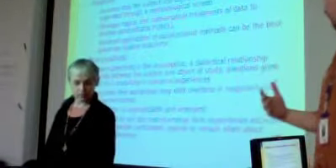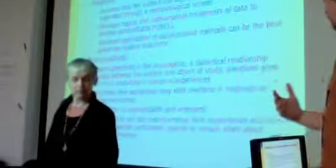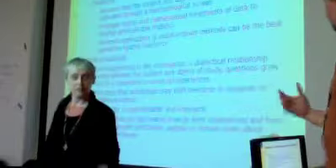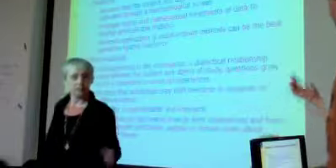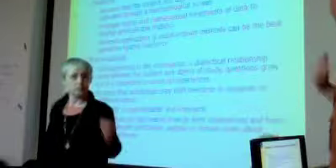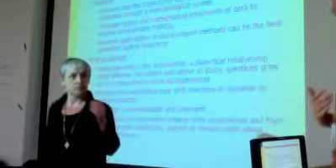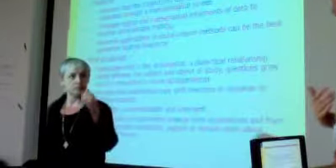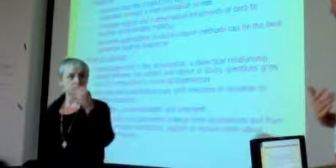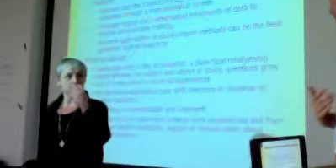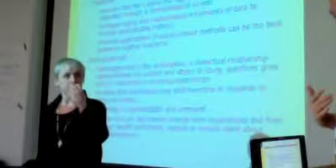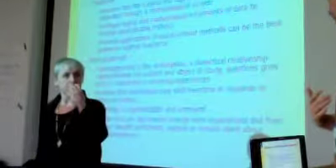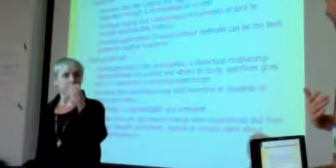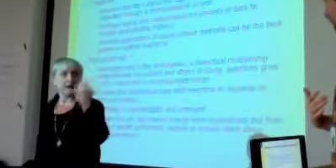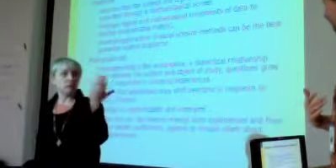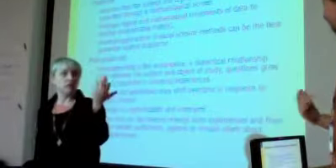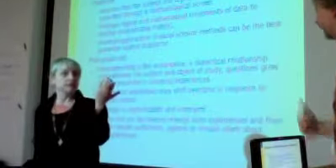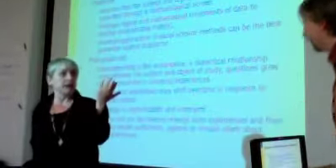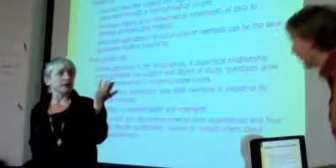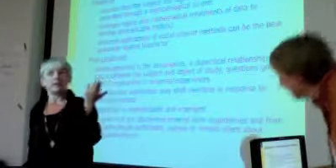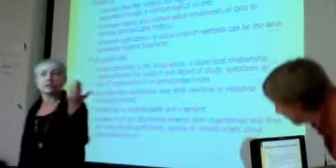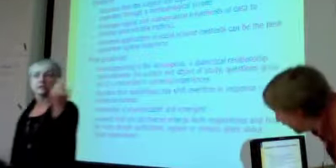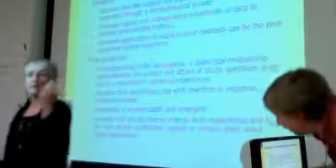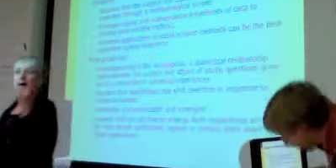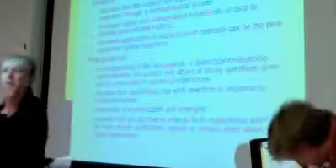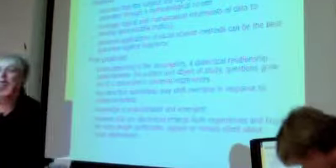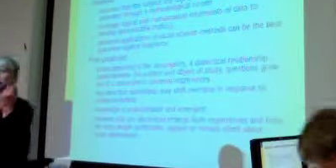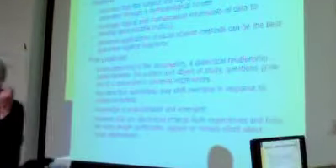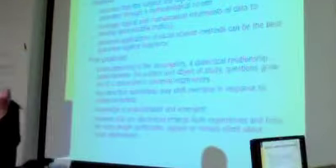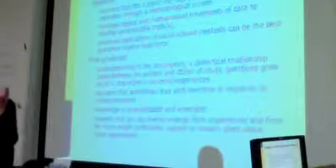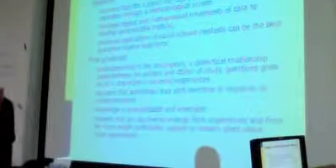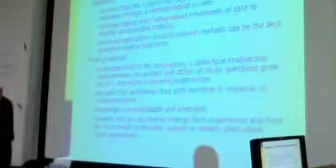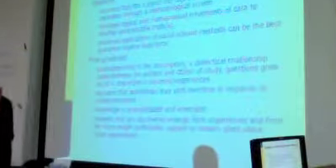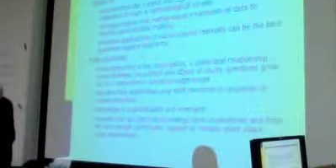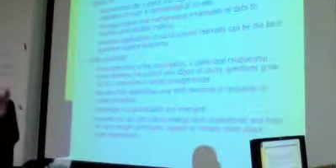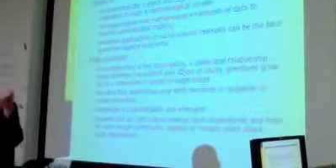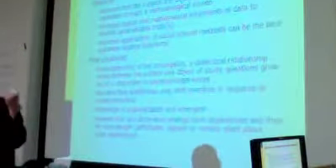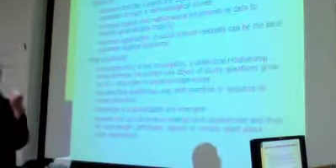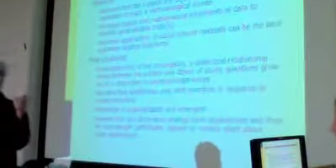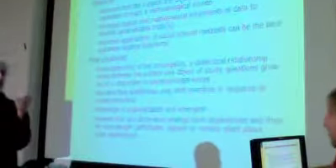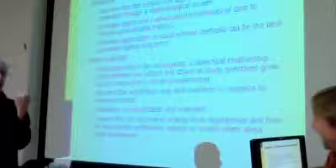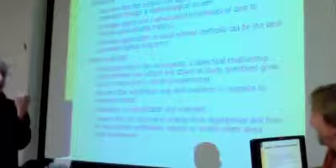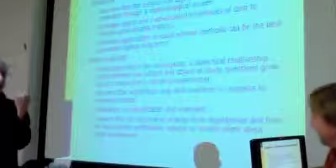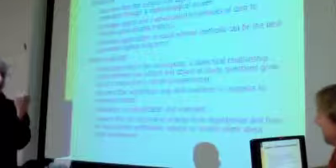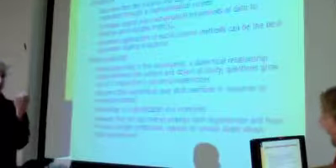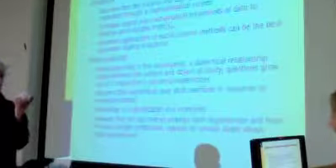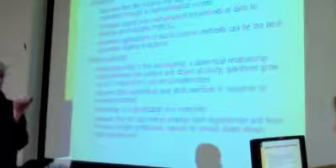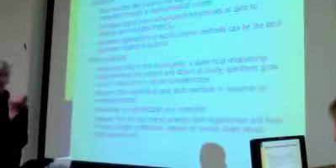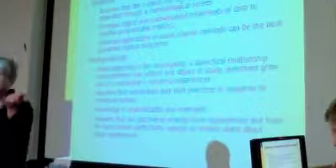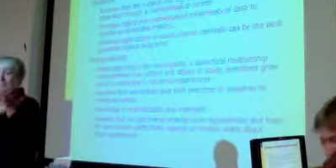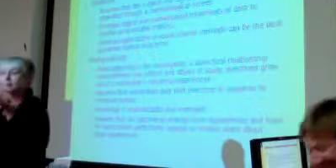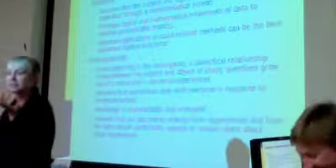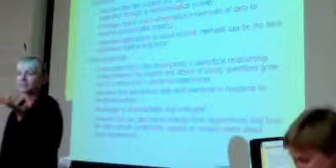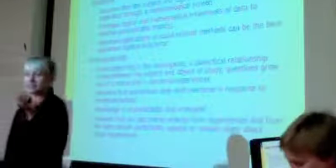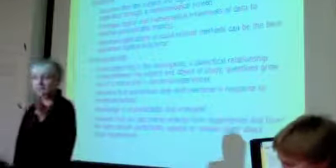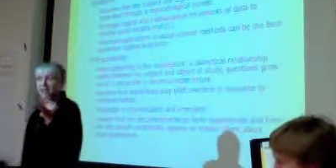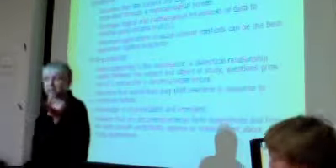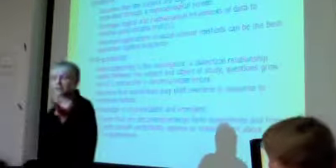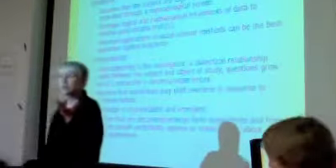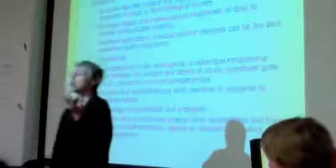I think we call it deconstruction. Yeah, well, yeah, it is, yeah. I tend to refer to it as unpacking ideas, Right. but yeah, it's the same